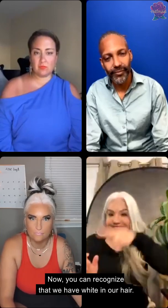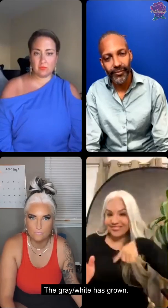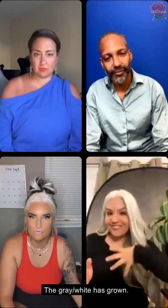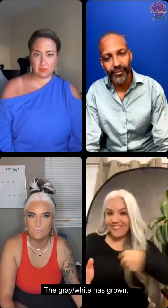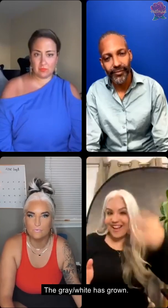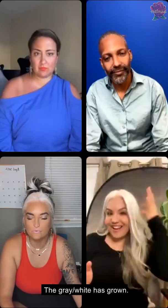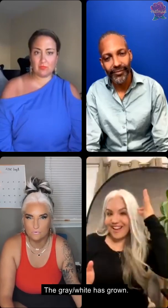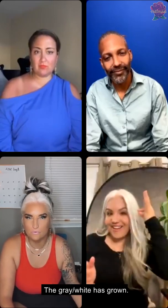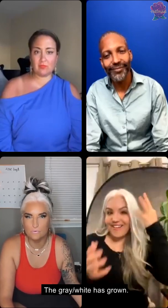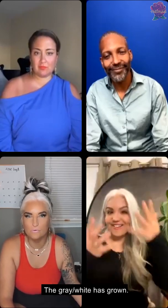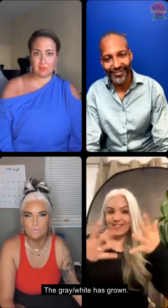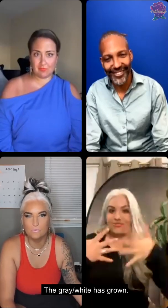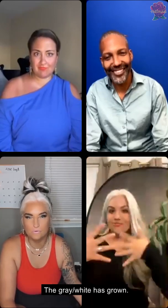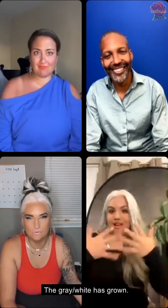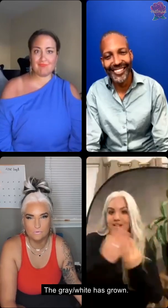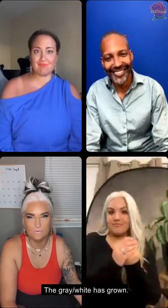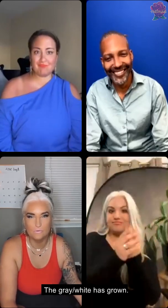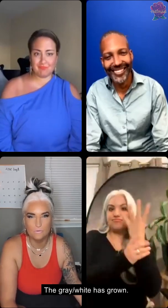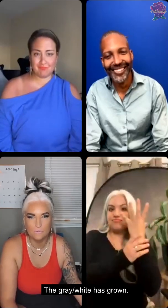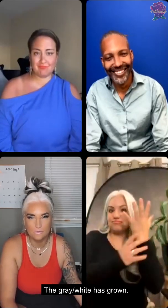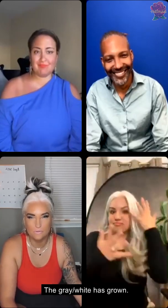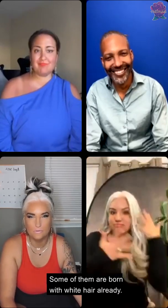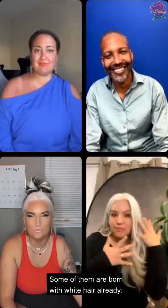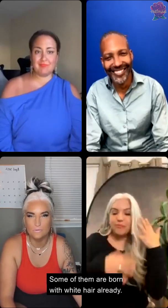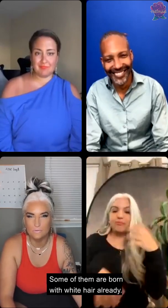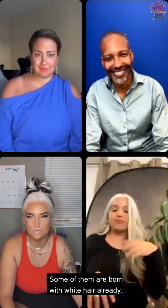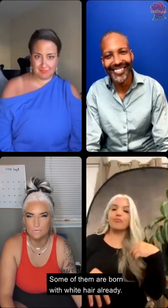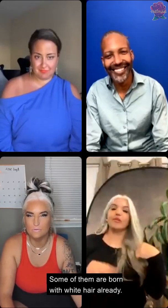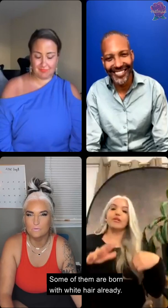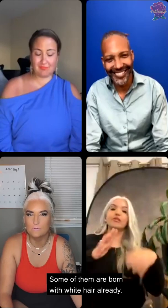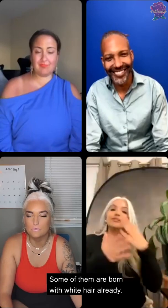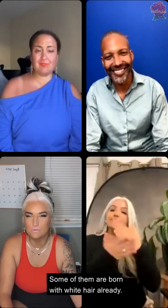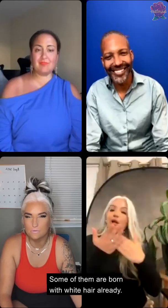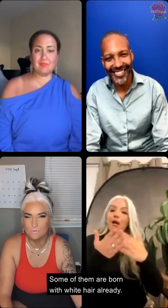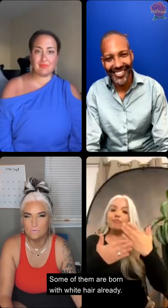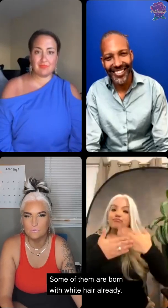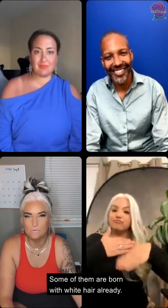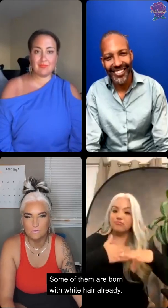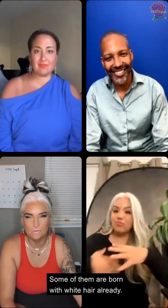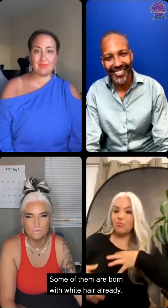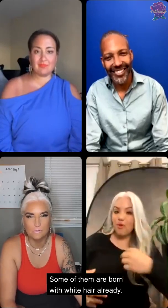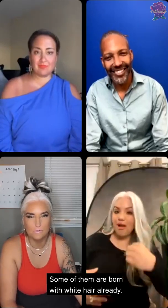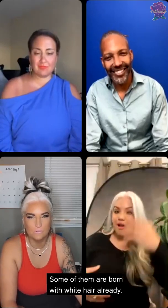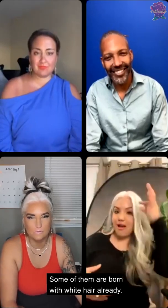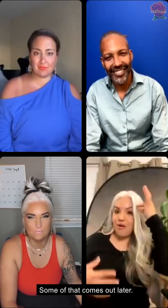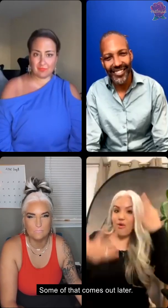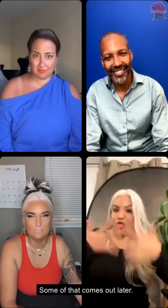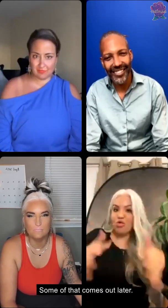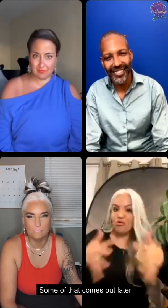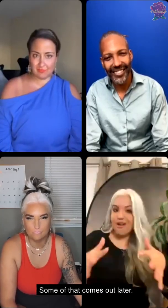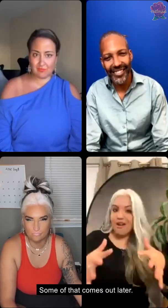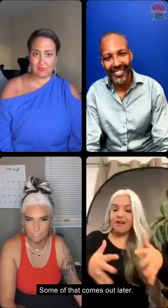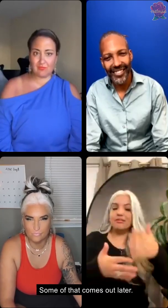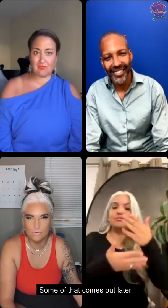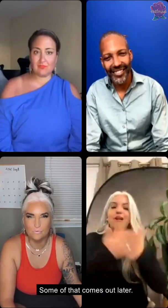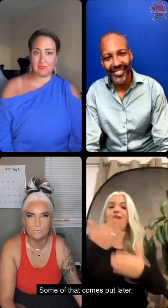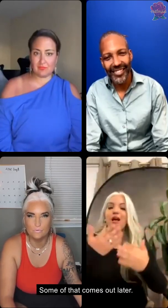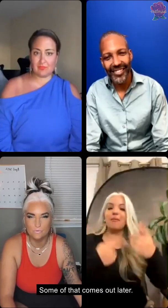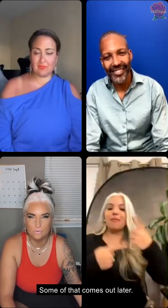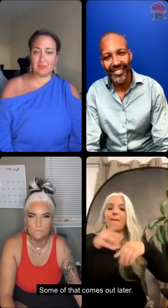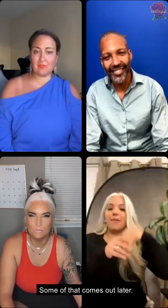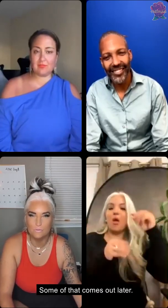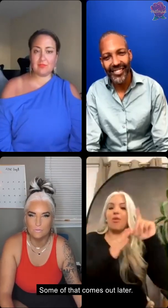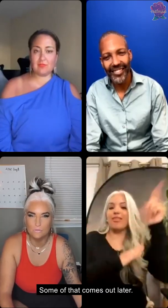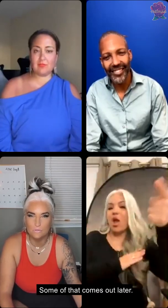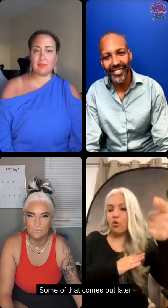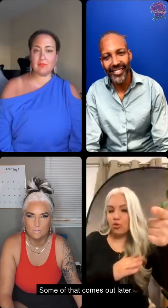that we have white in our hair. The gray white has grown. Some of them are born with white hair already. Some